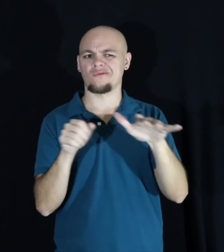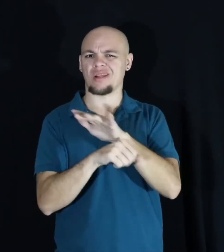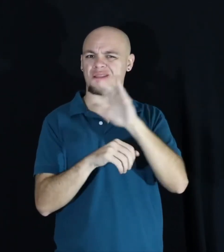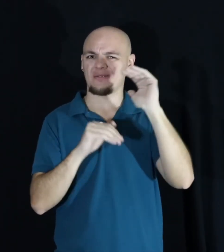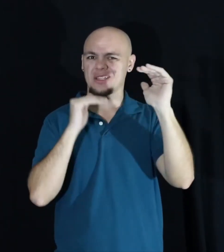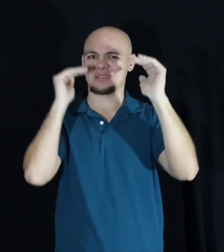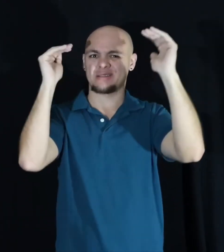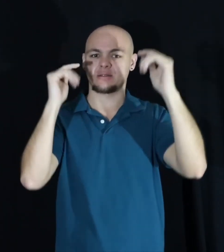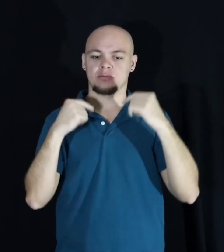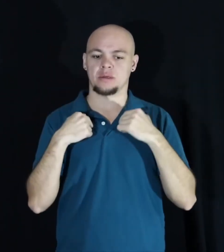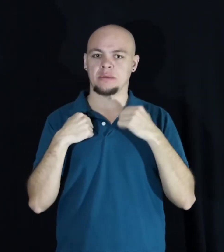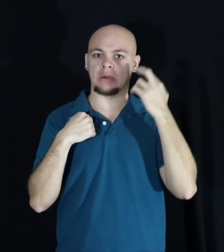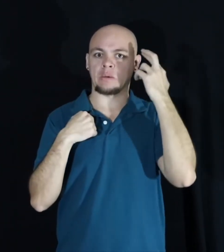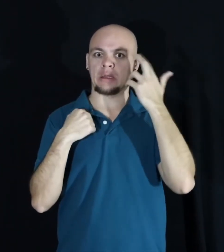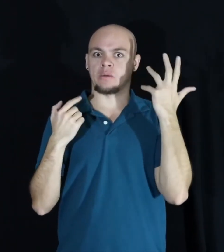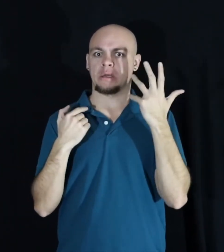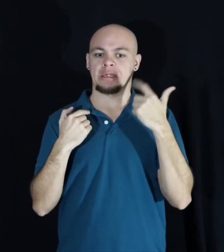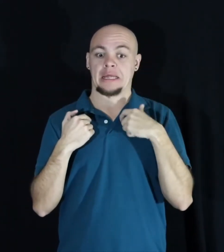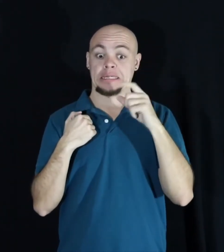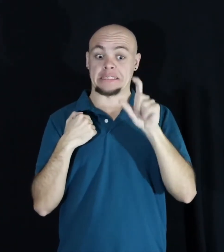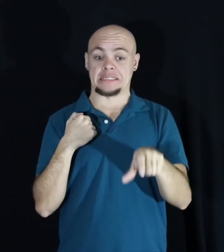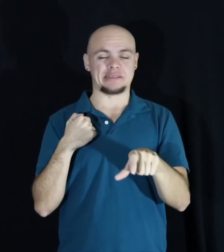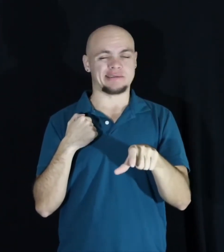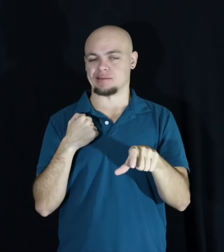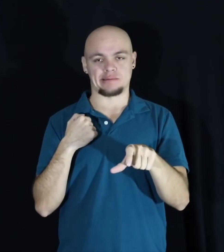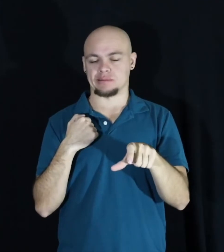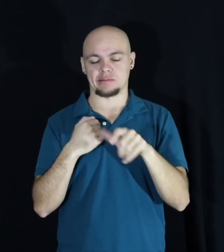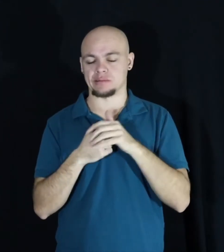is that I didn't need to be.